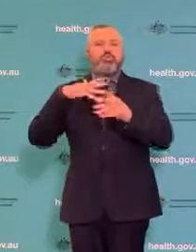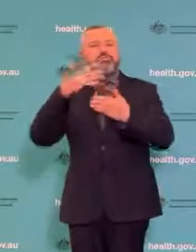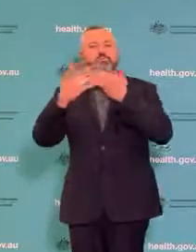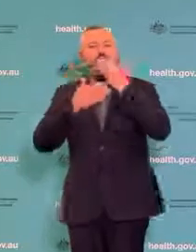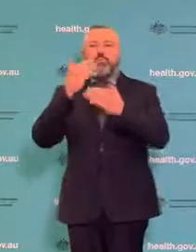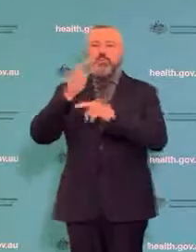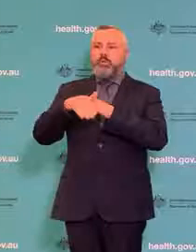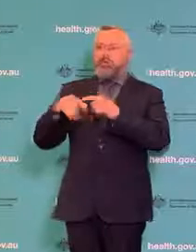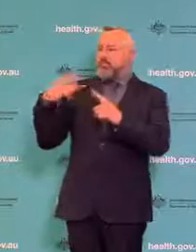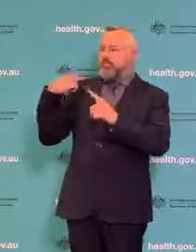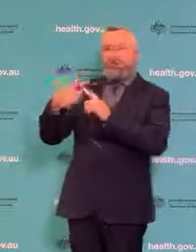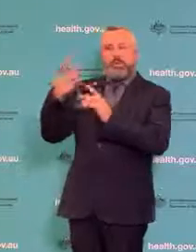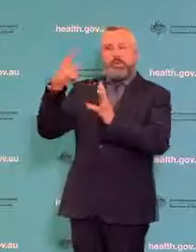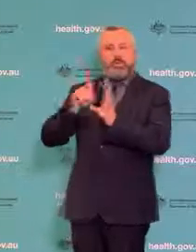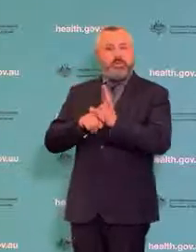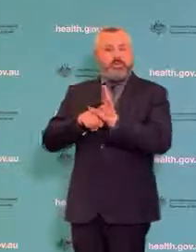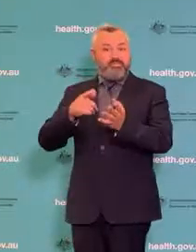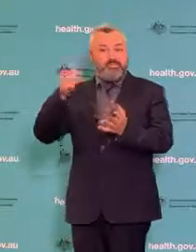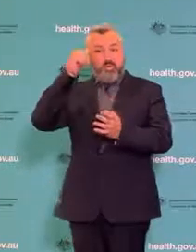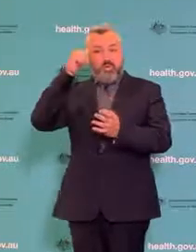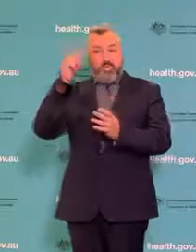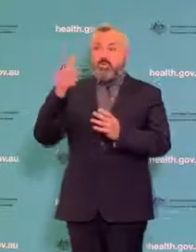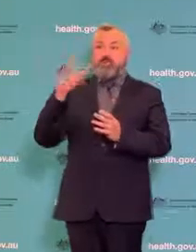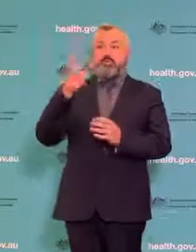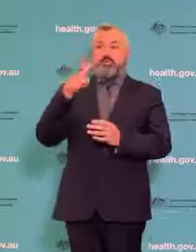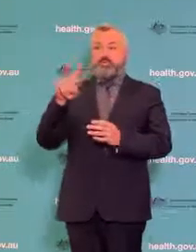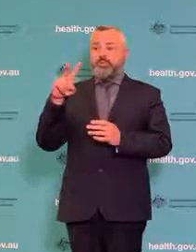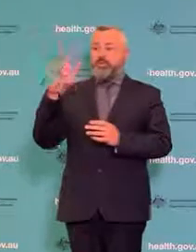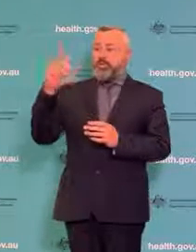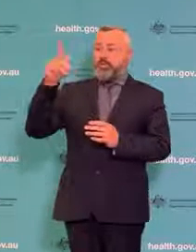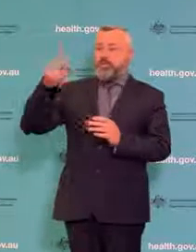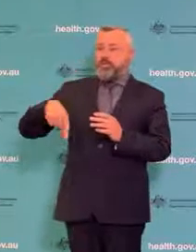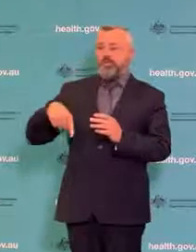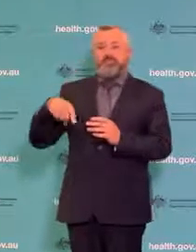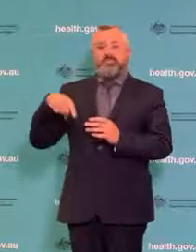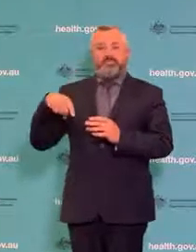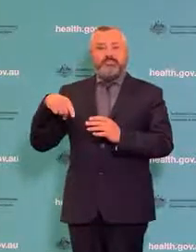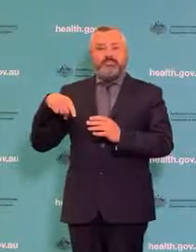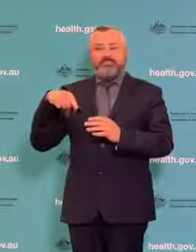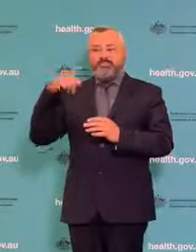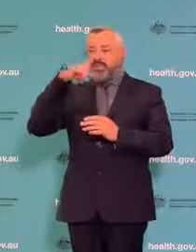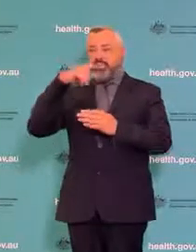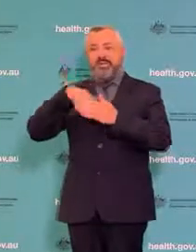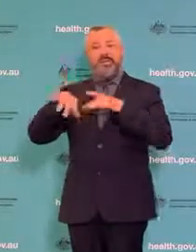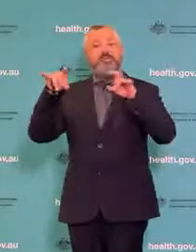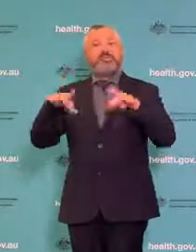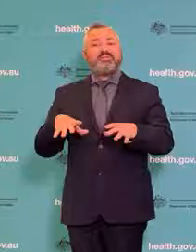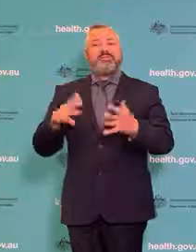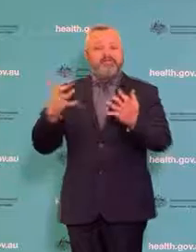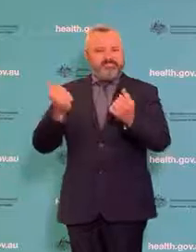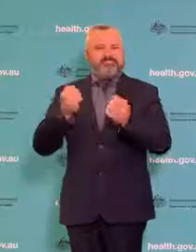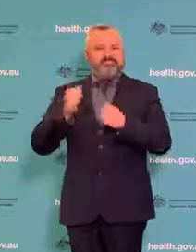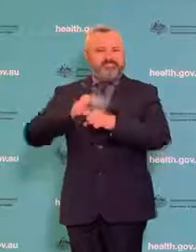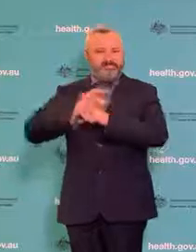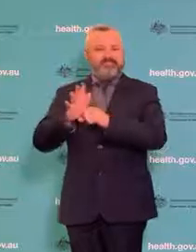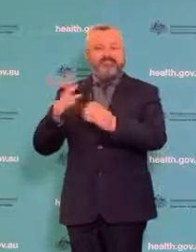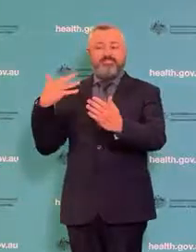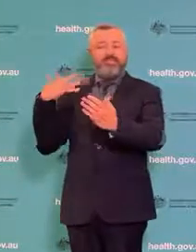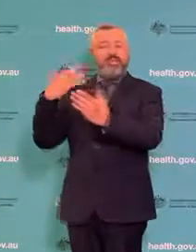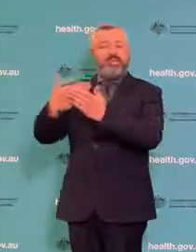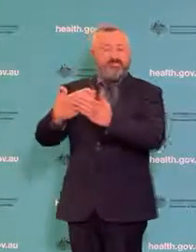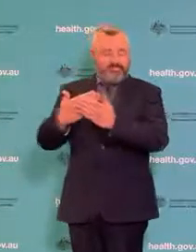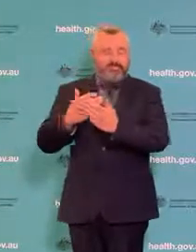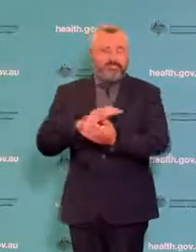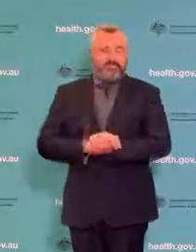we know now that 29,002 people in Australia have contracted COVID-19. In the